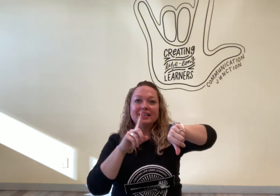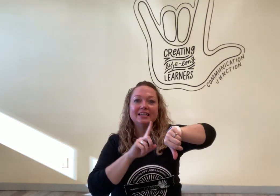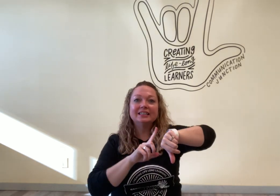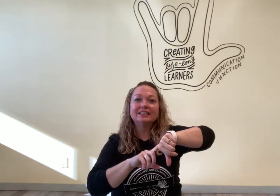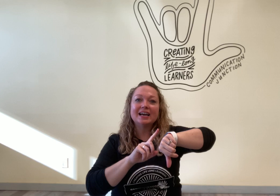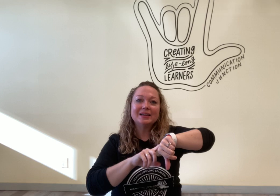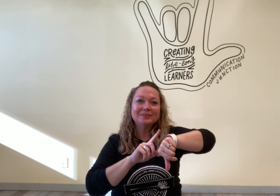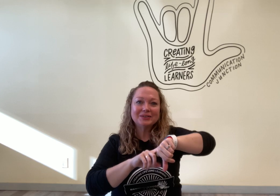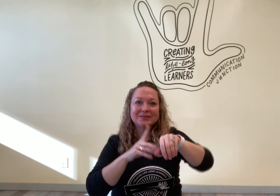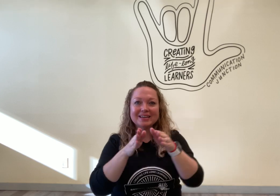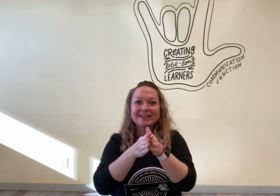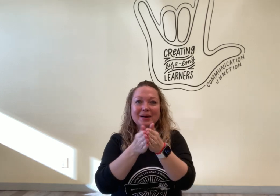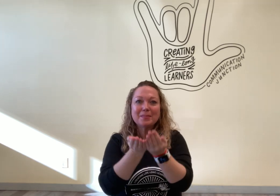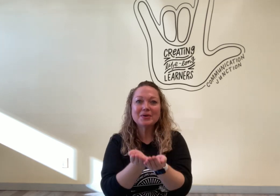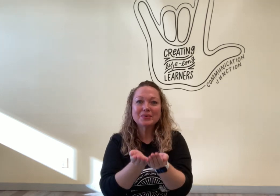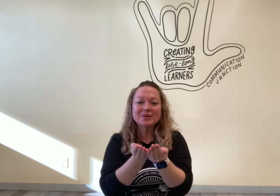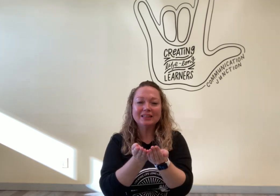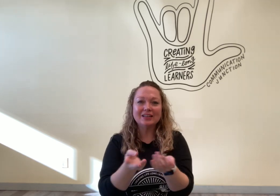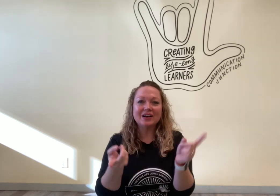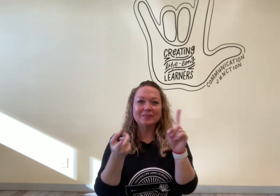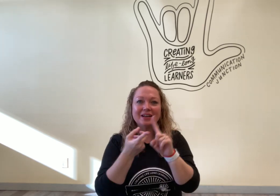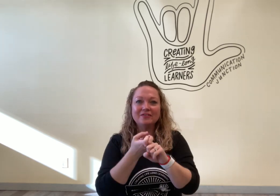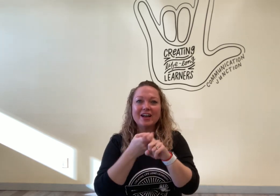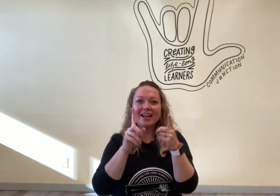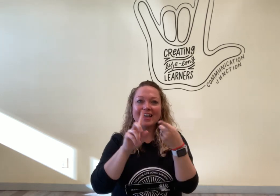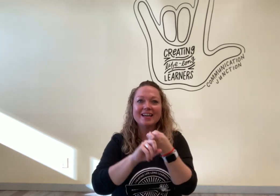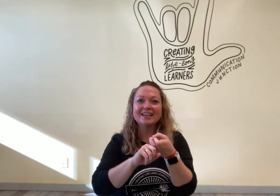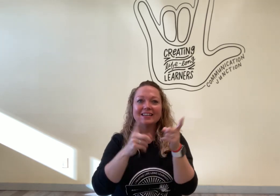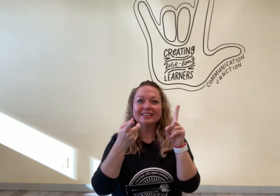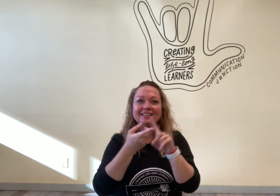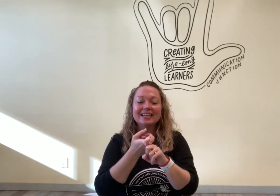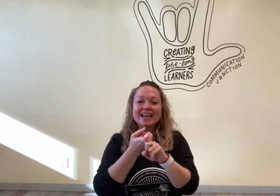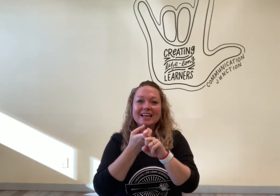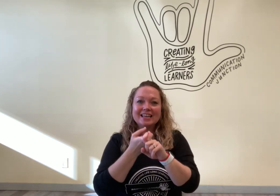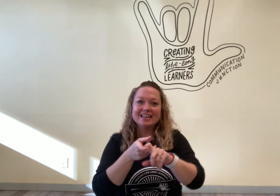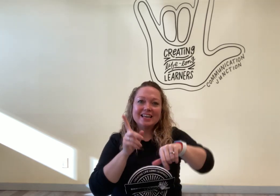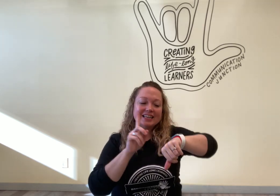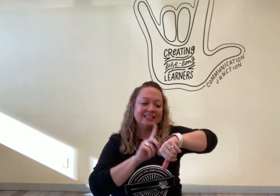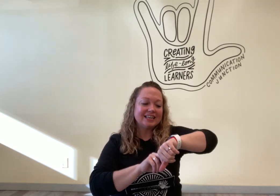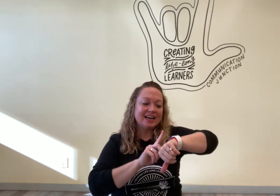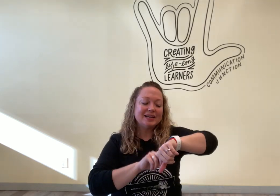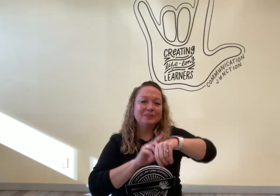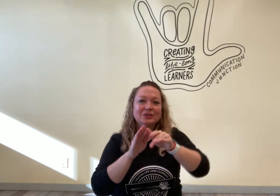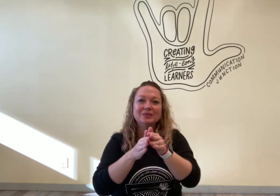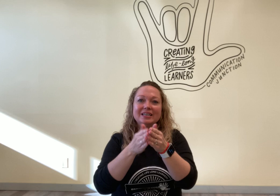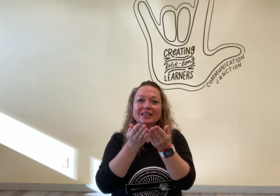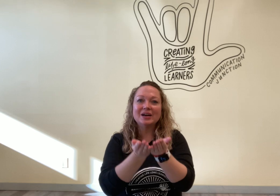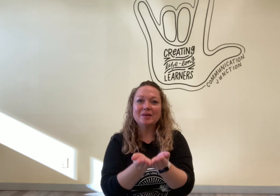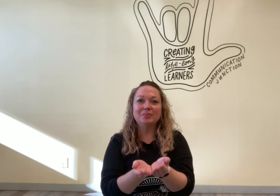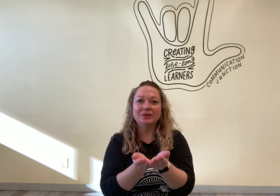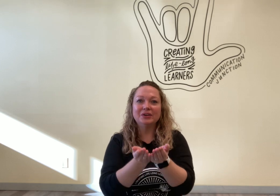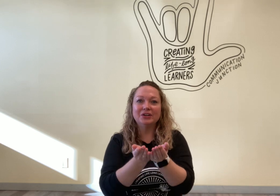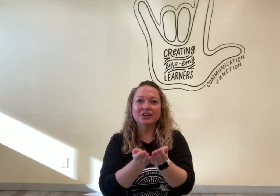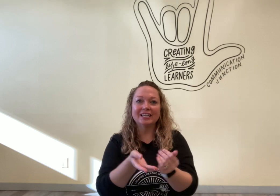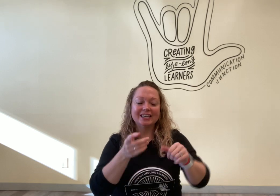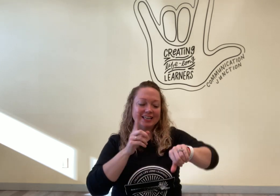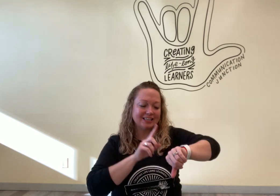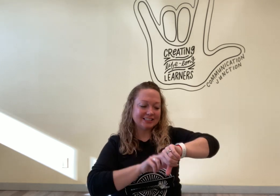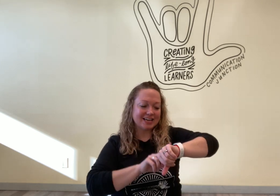is time to read a book with all my friends. It is time to read a book. It is time